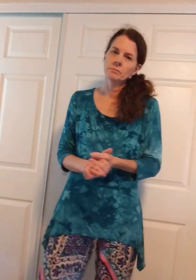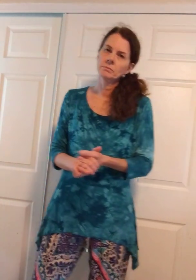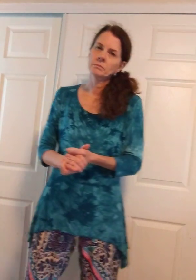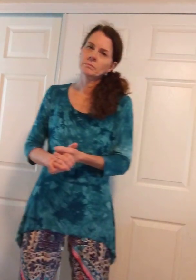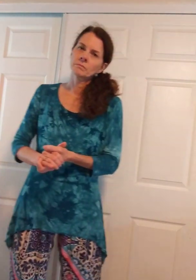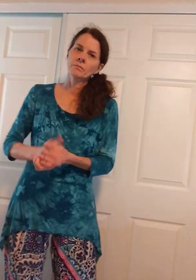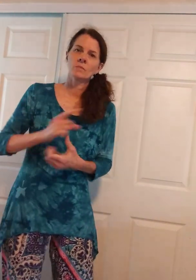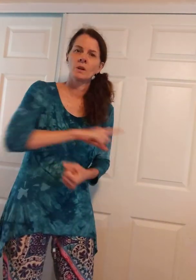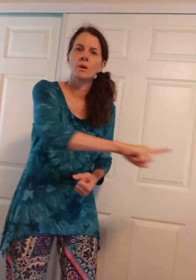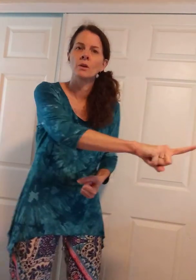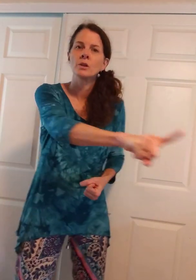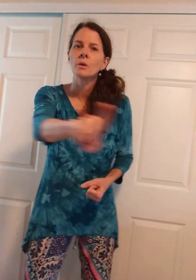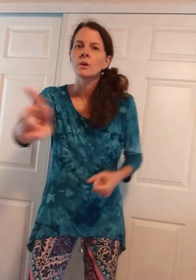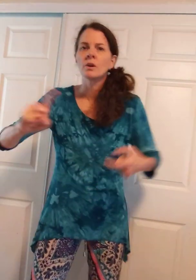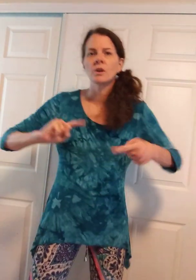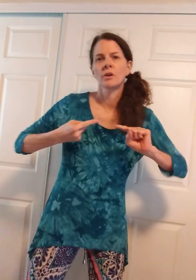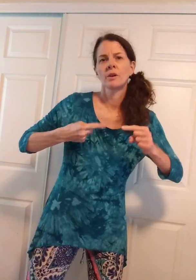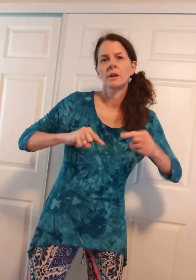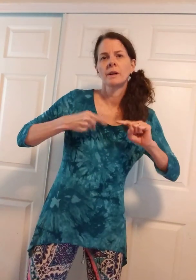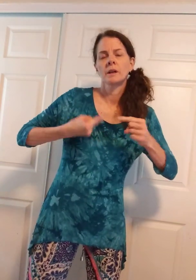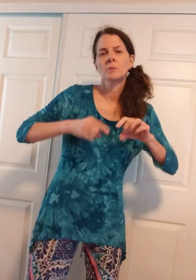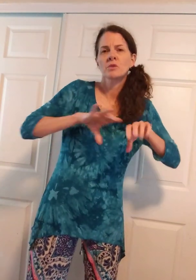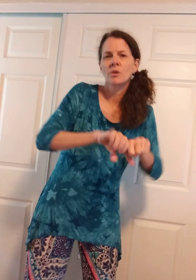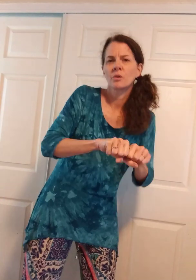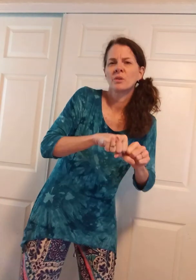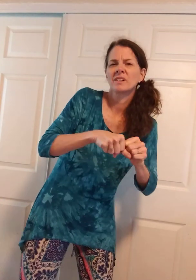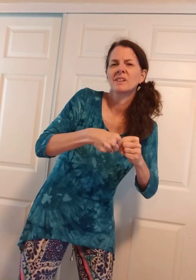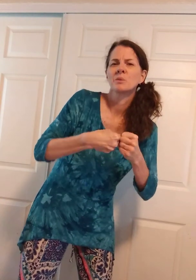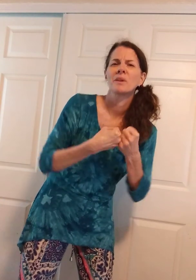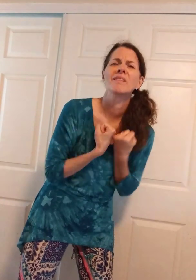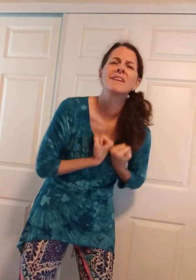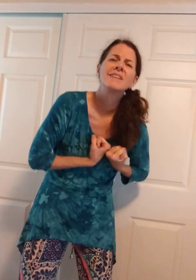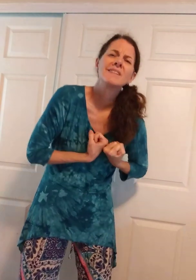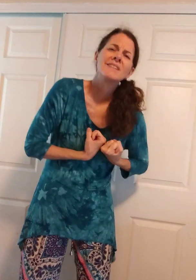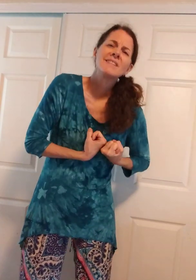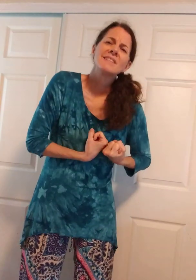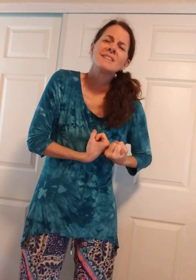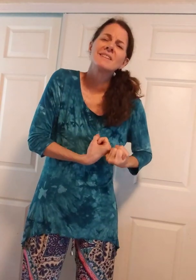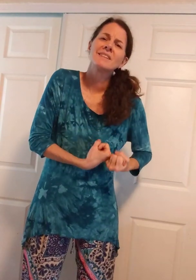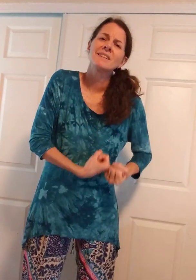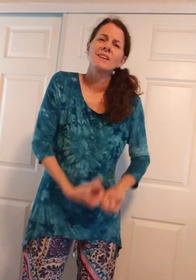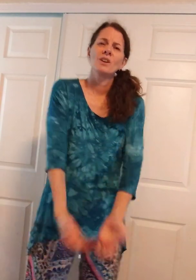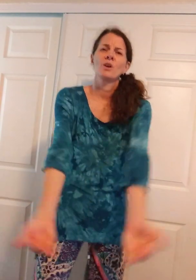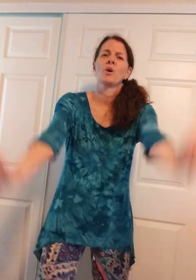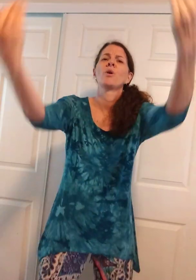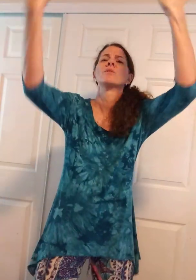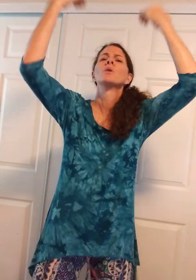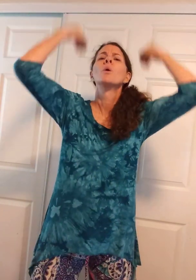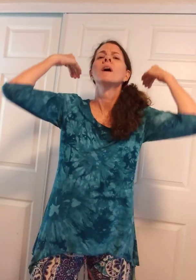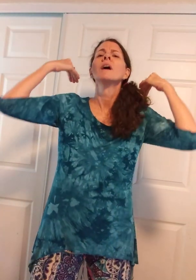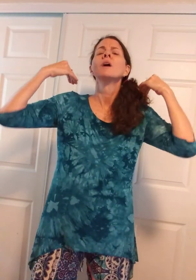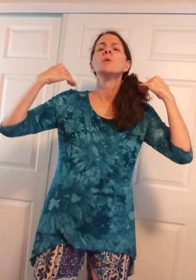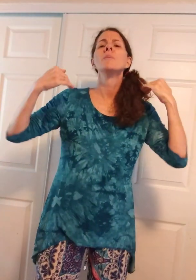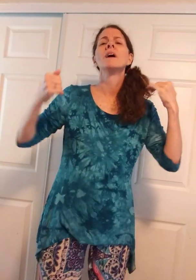Are you hurting, broken, thin, overwhelmed by